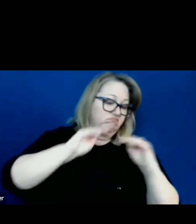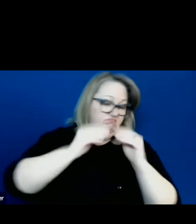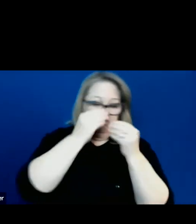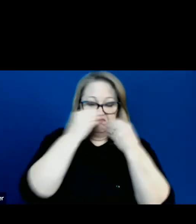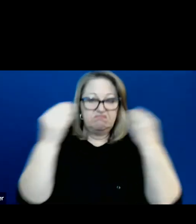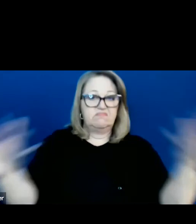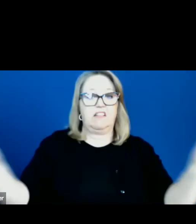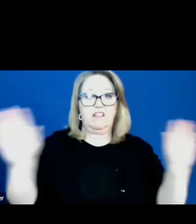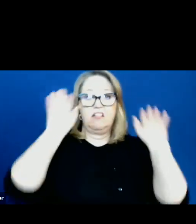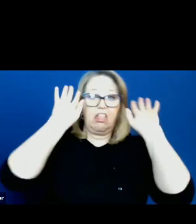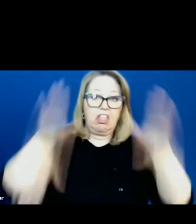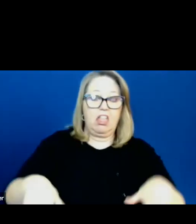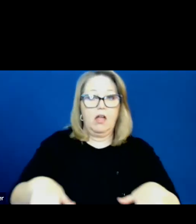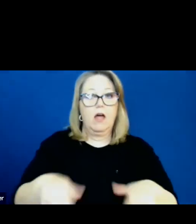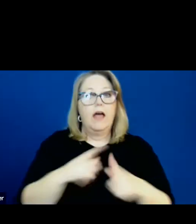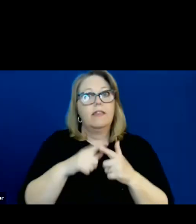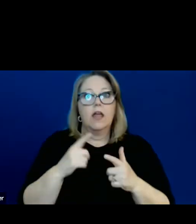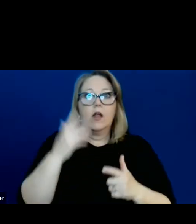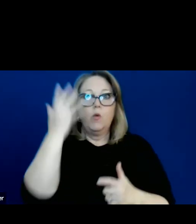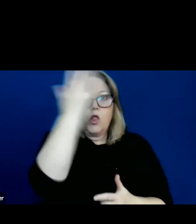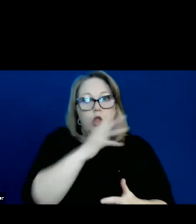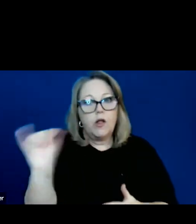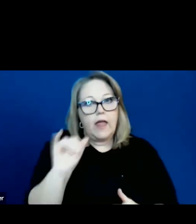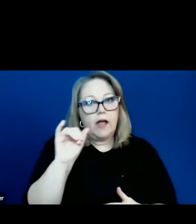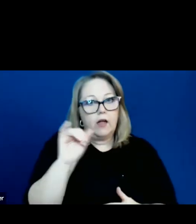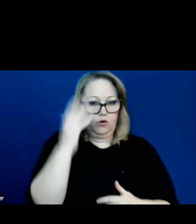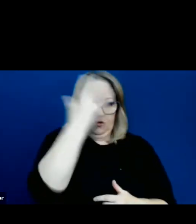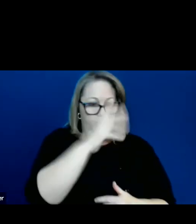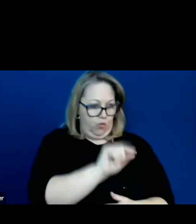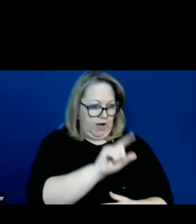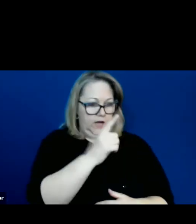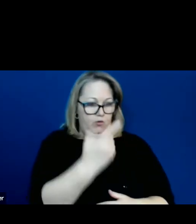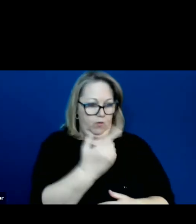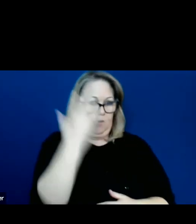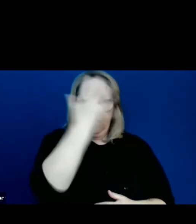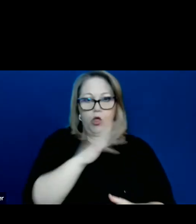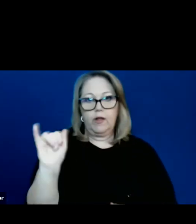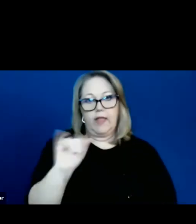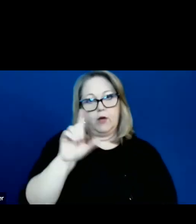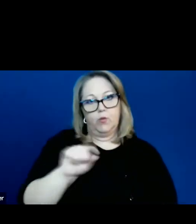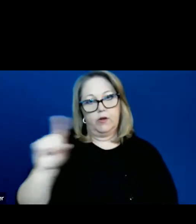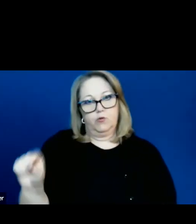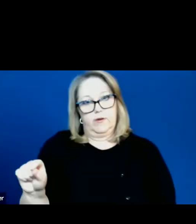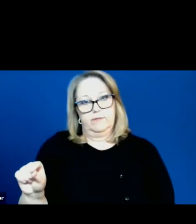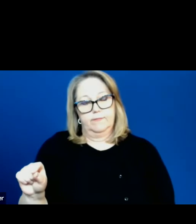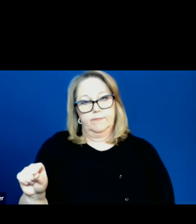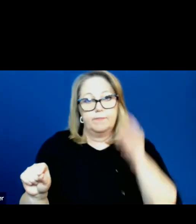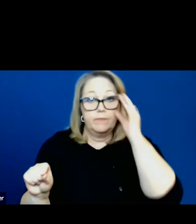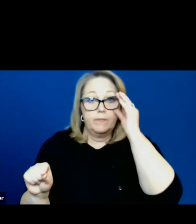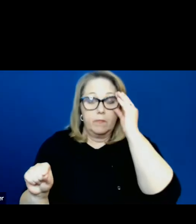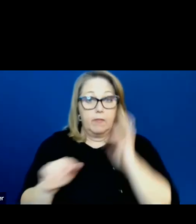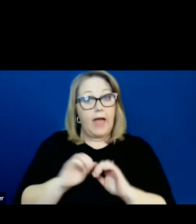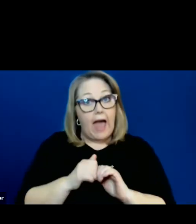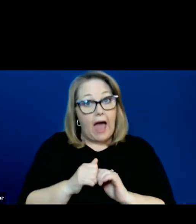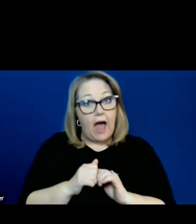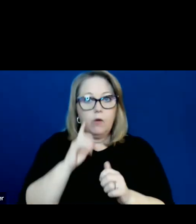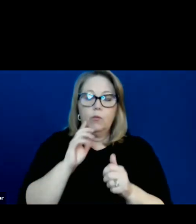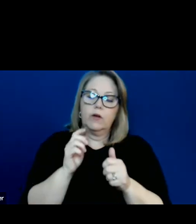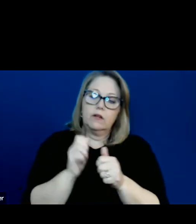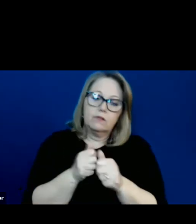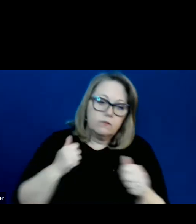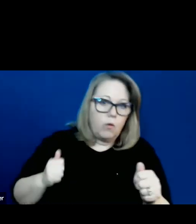We must protect ourselves and each other now by avoiding high-risk activities. That includes gathering